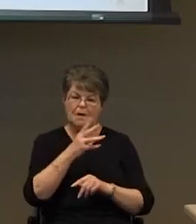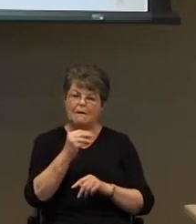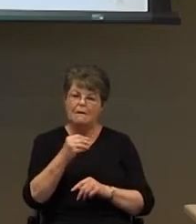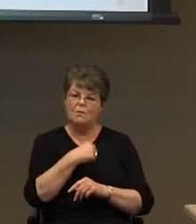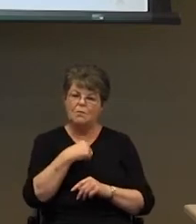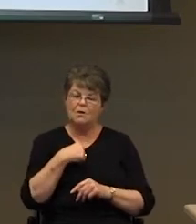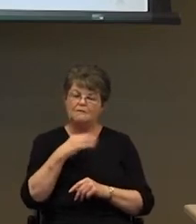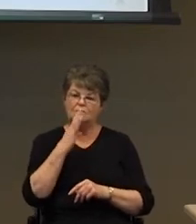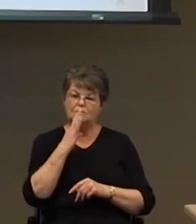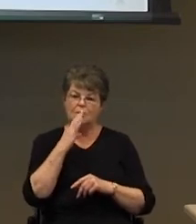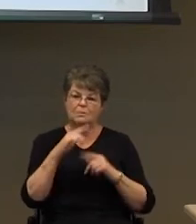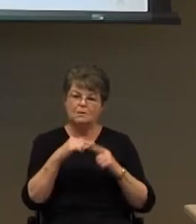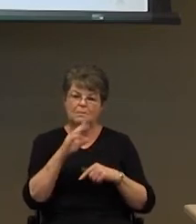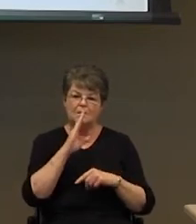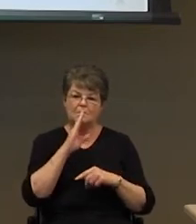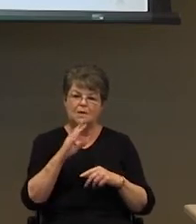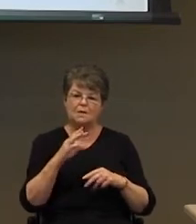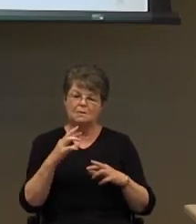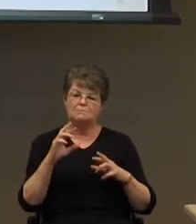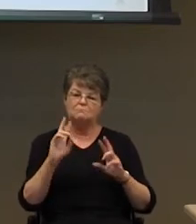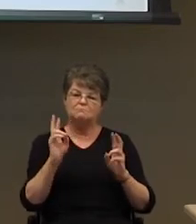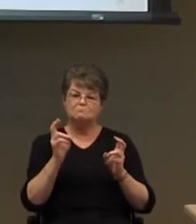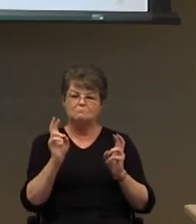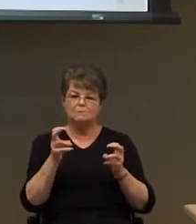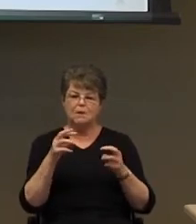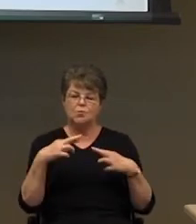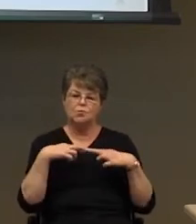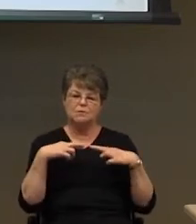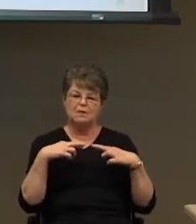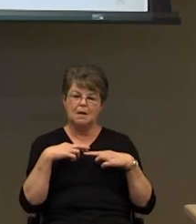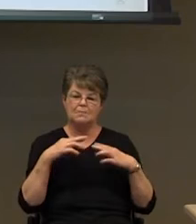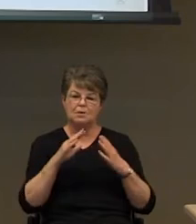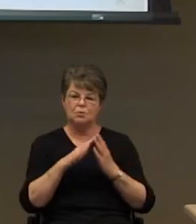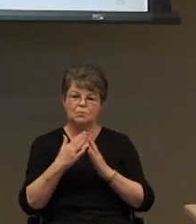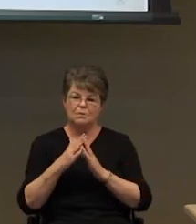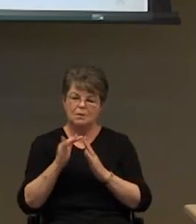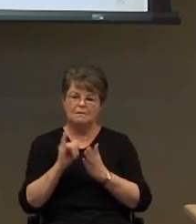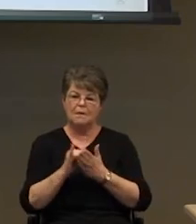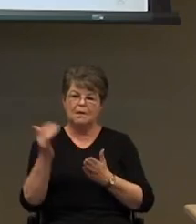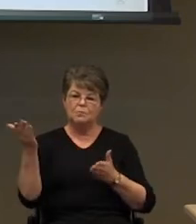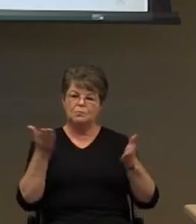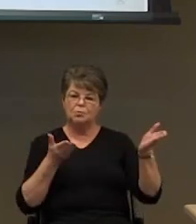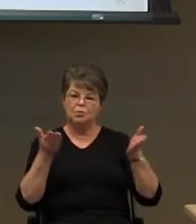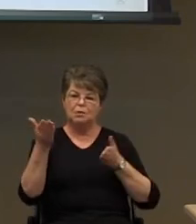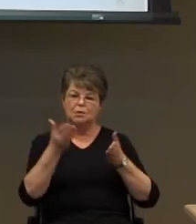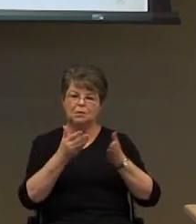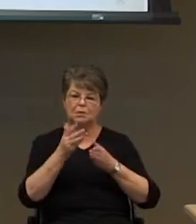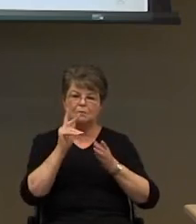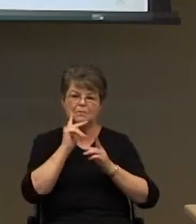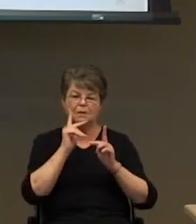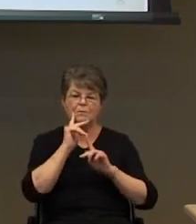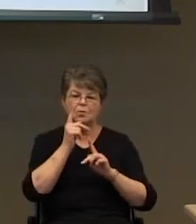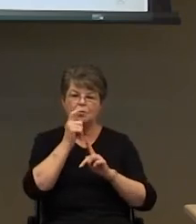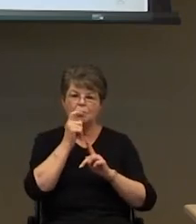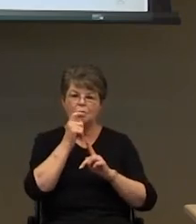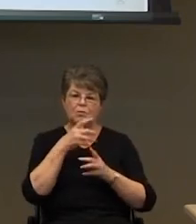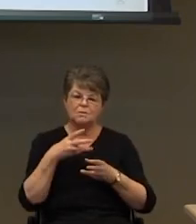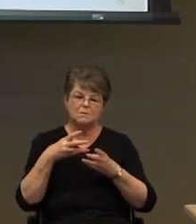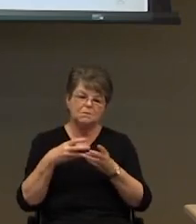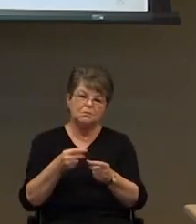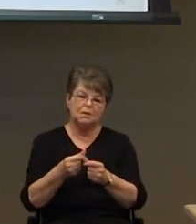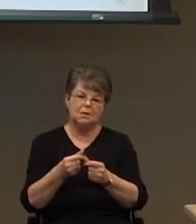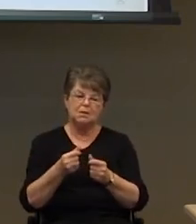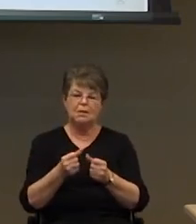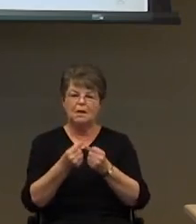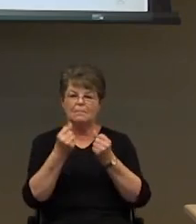talked about being a retirement community. Well, that brings in folks who have spent a lot of years doing a variety